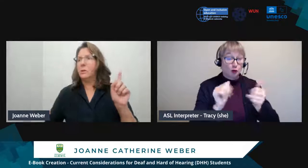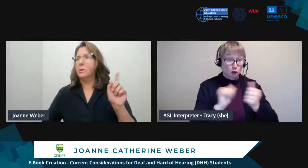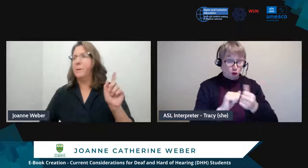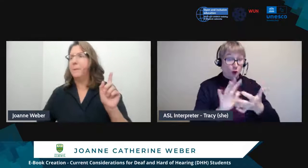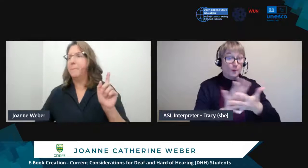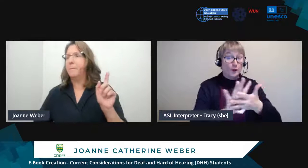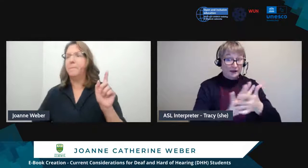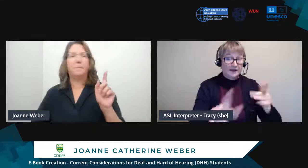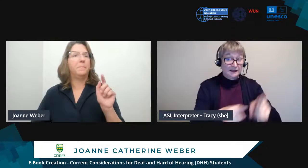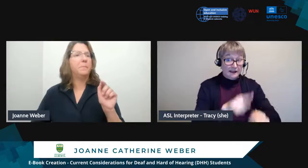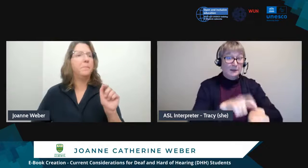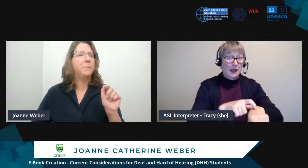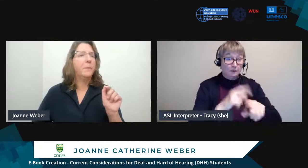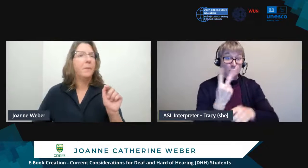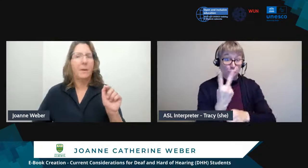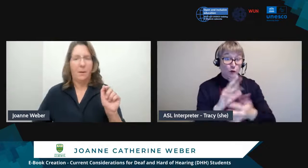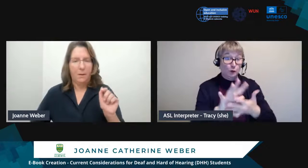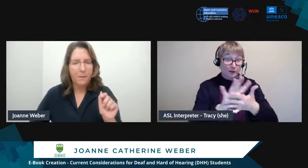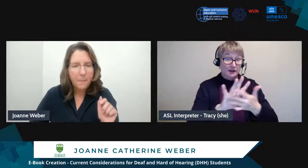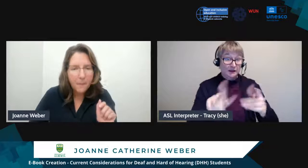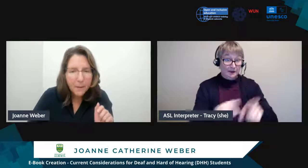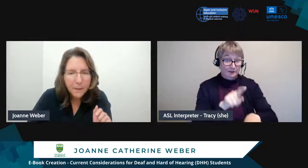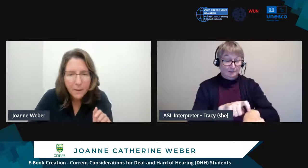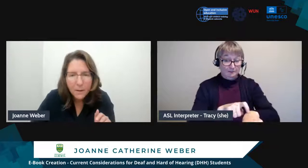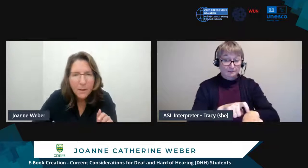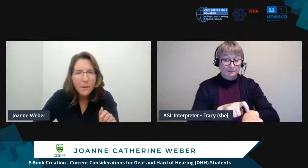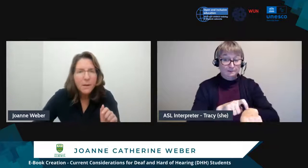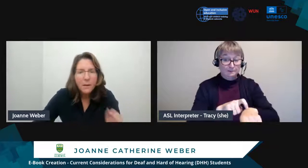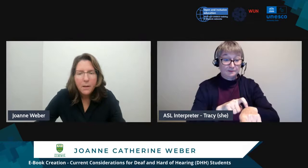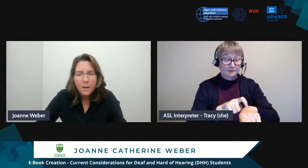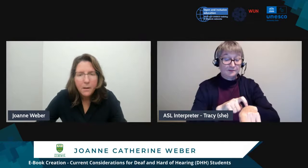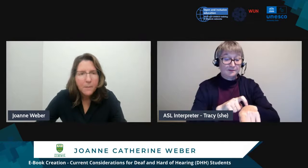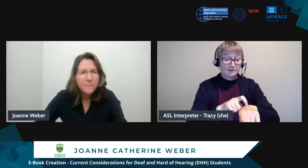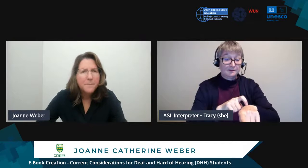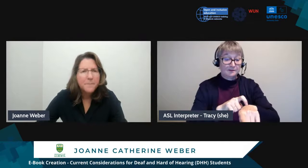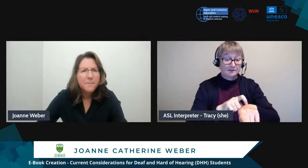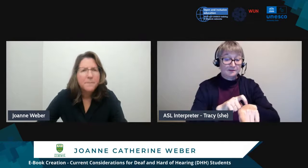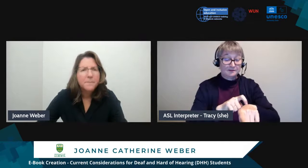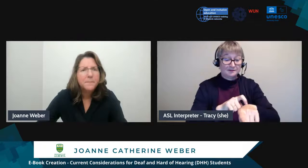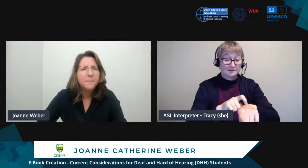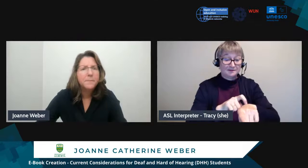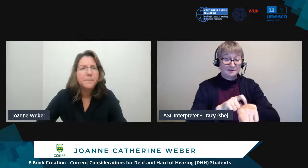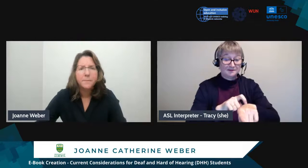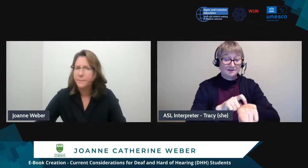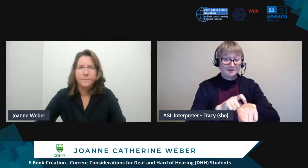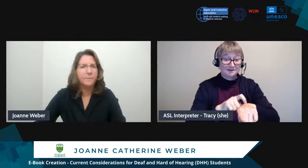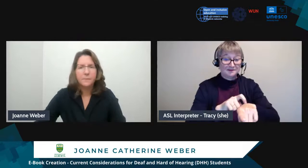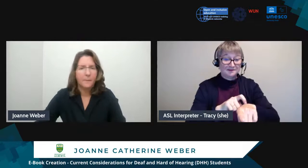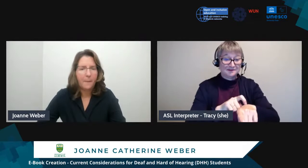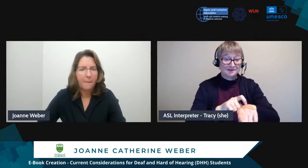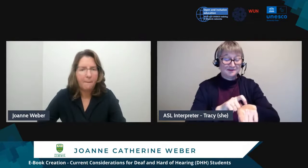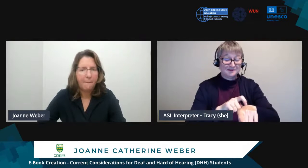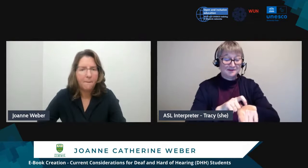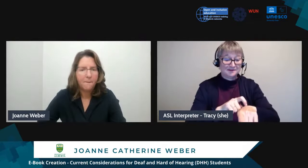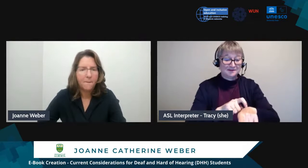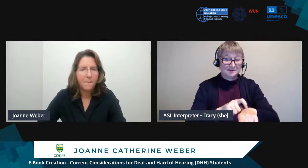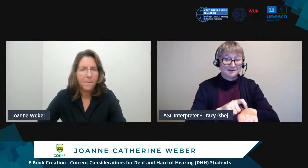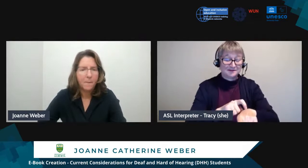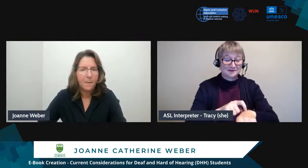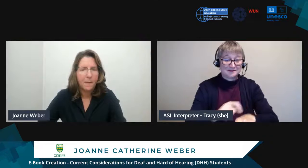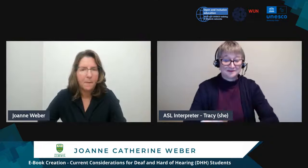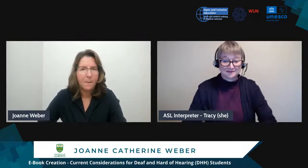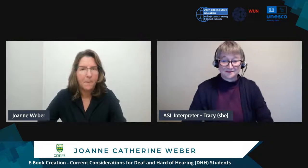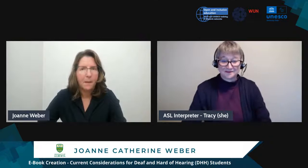and create a new framework for deaf learners. We need to look at the framework used in the creation of the 5 lenses. While some